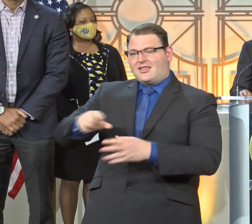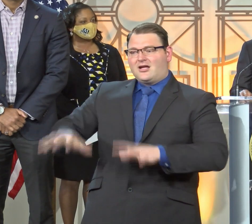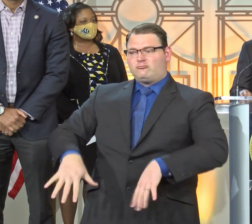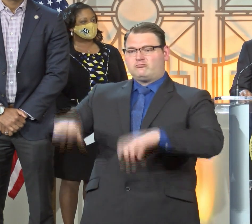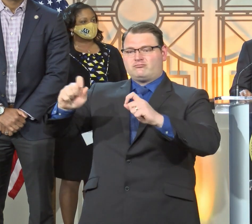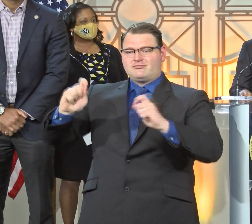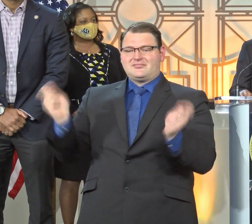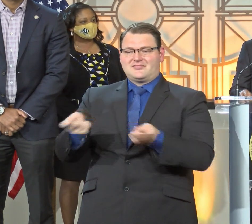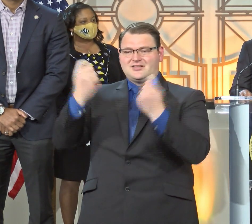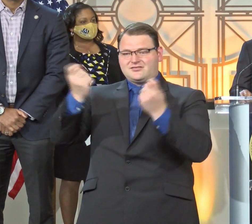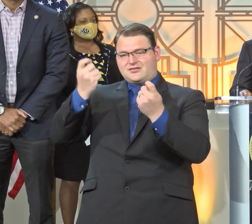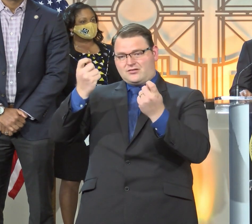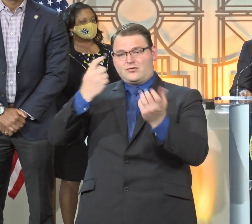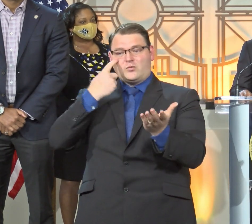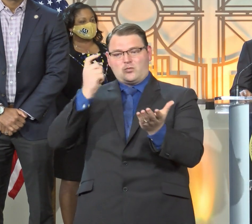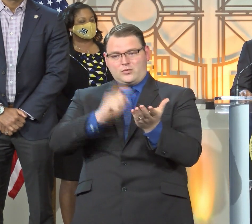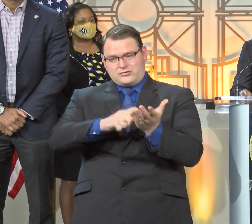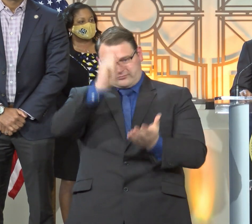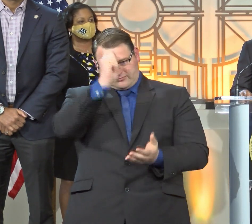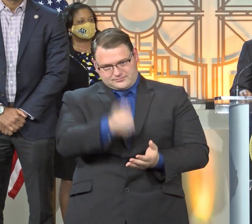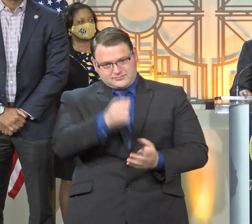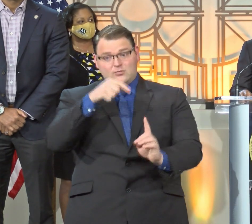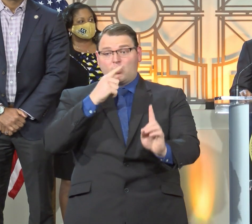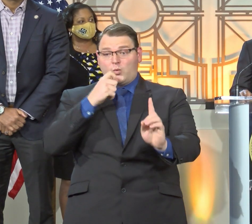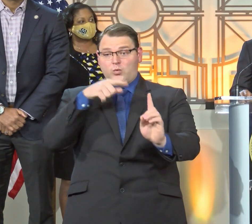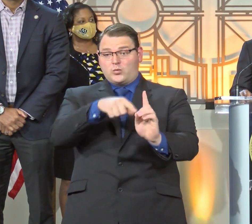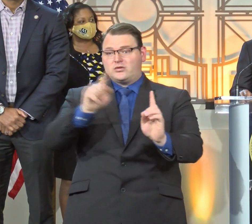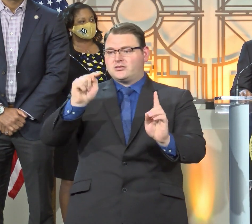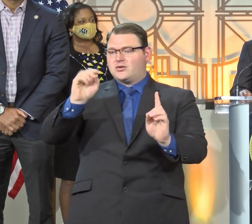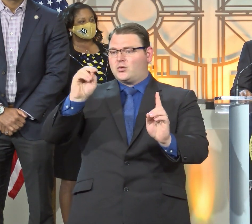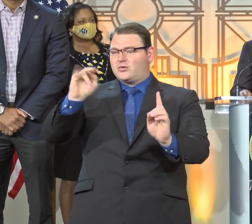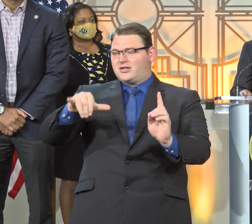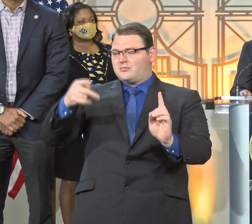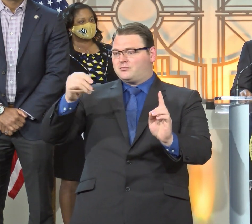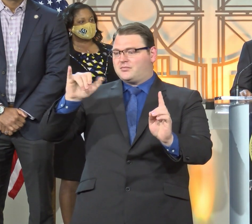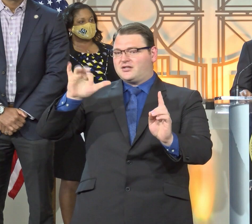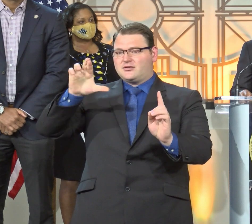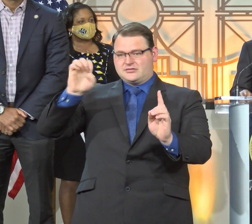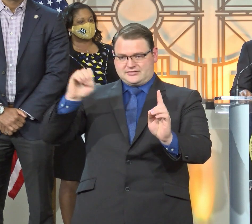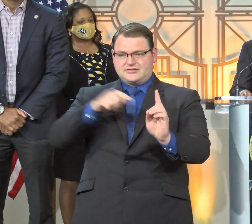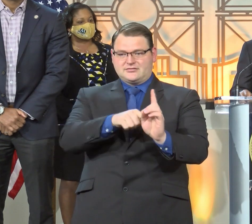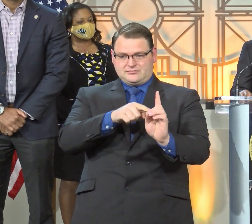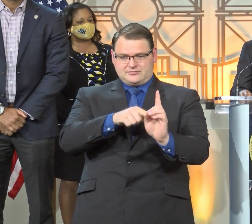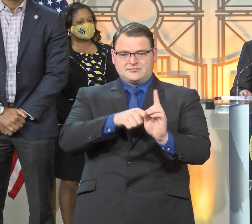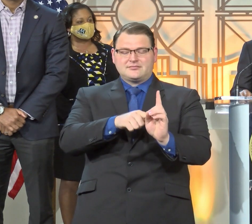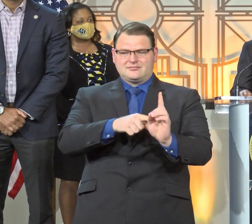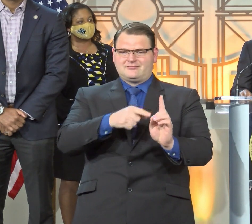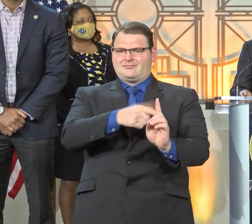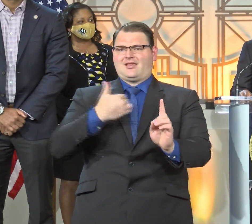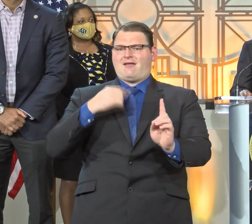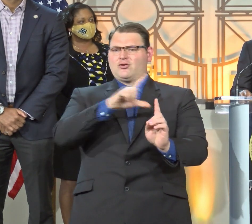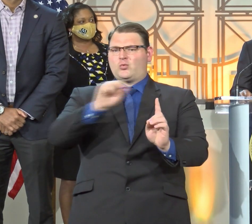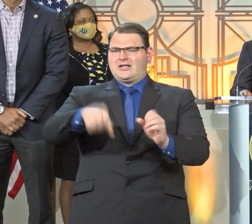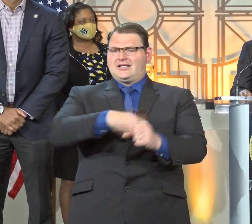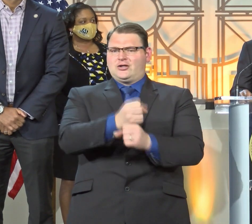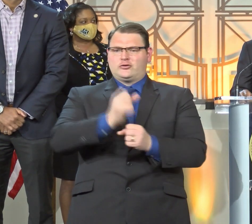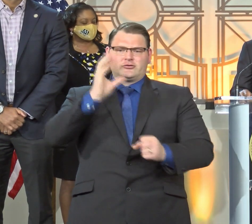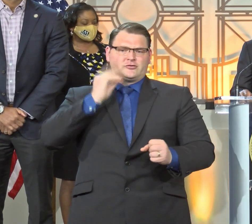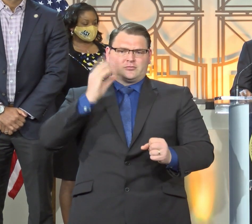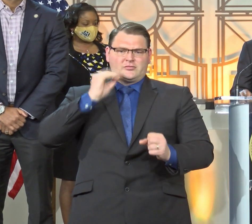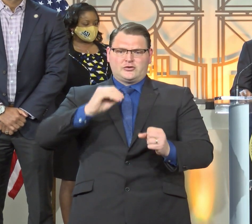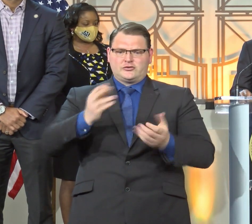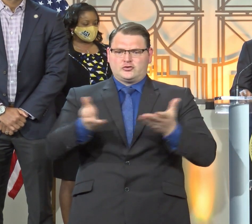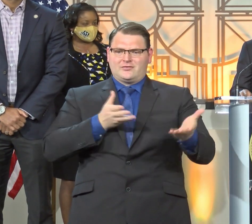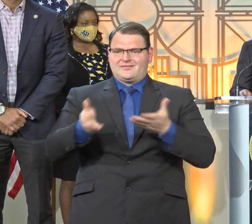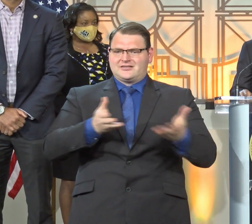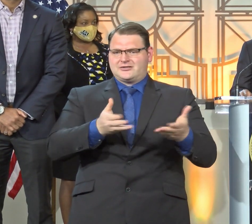Tony Pierce, 20 years of service. 2 months later, literally 2 months later, Tony passed away